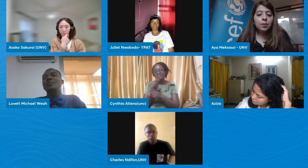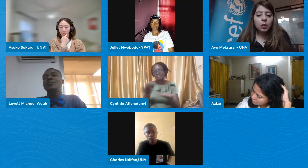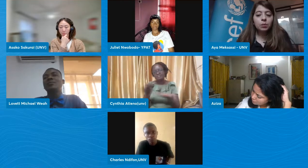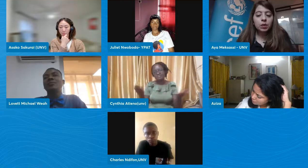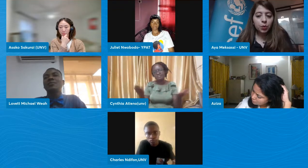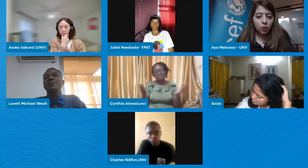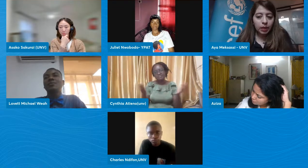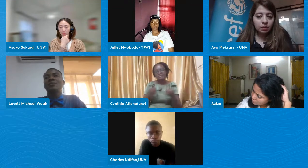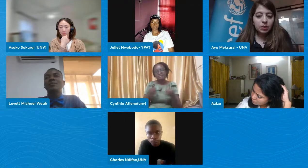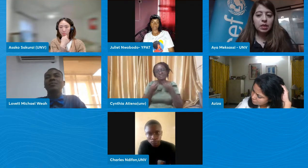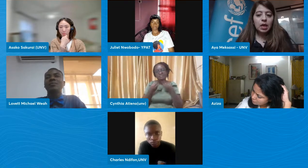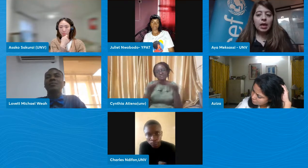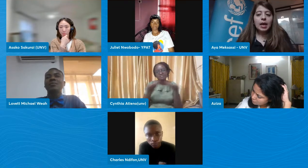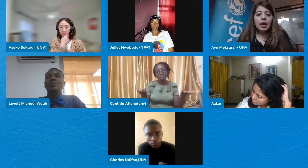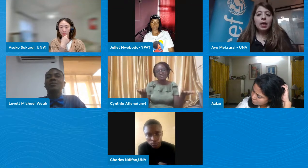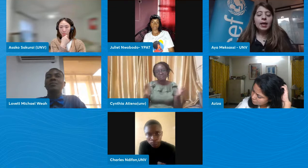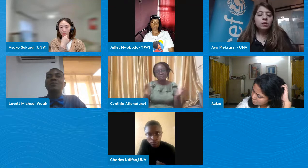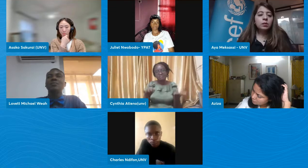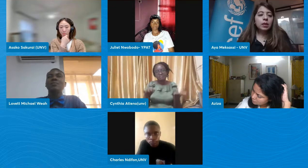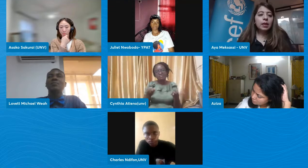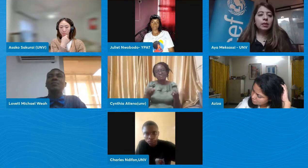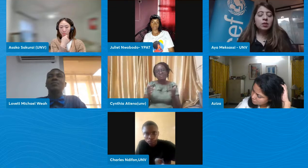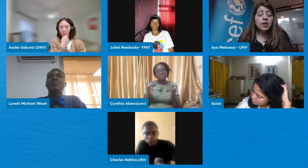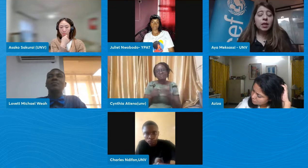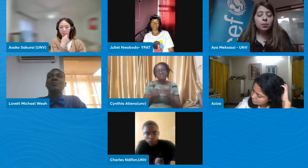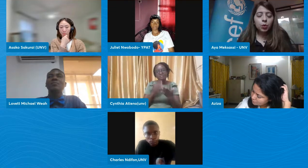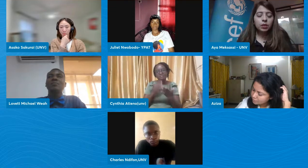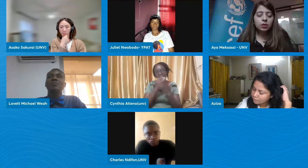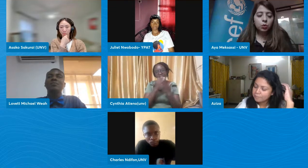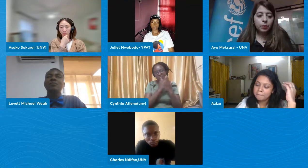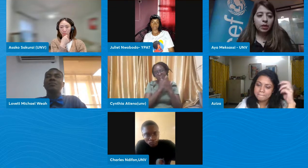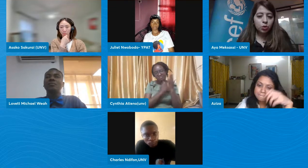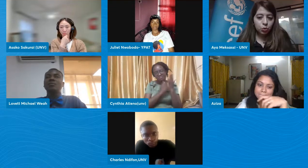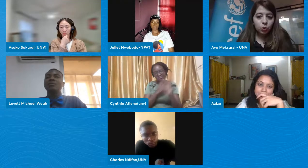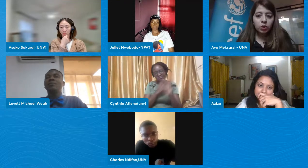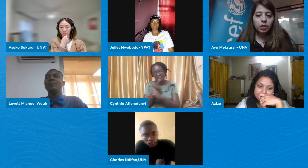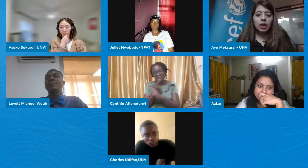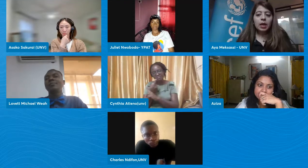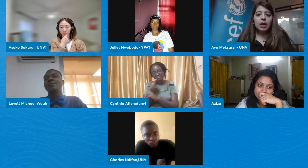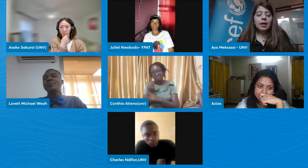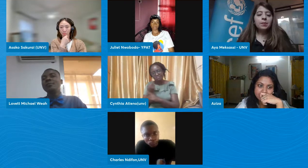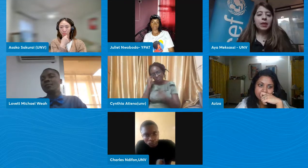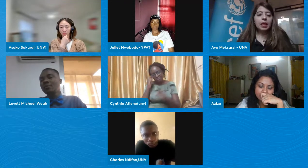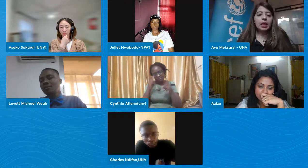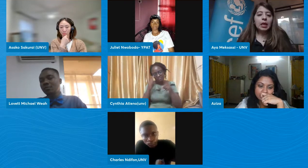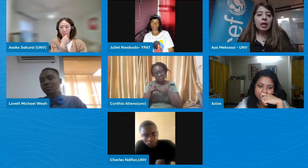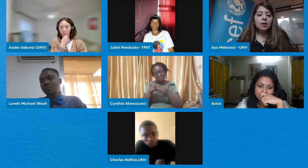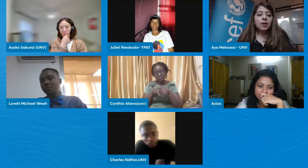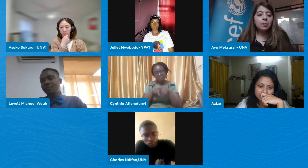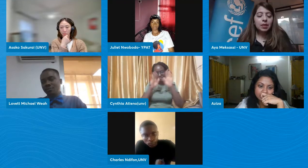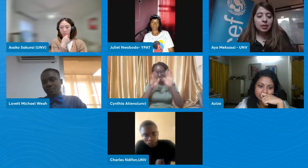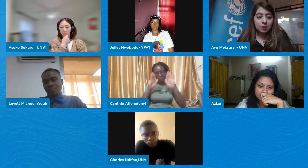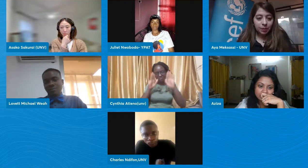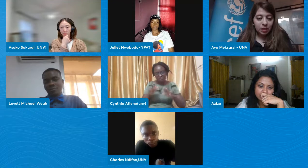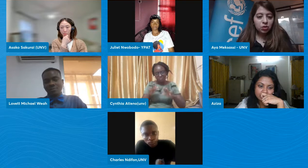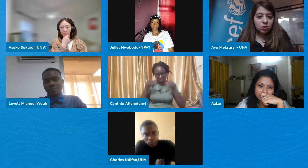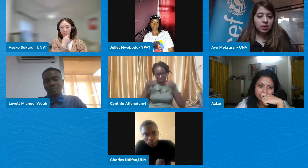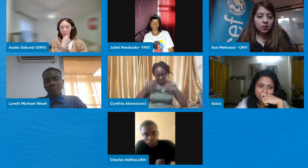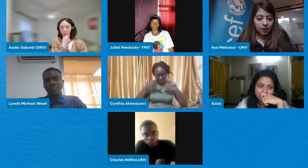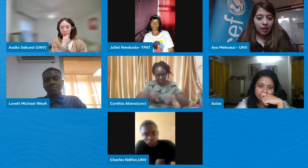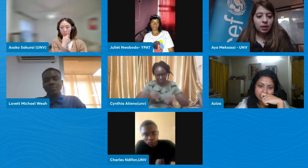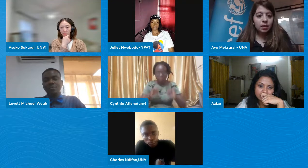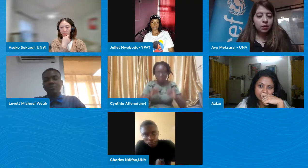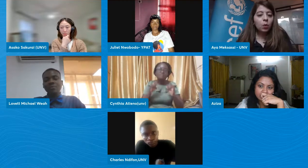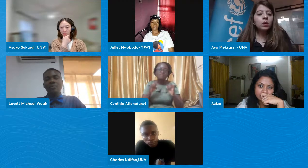the empowerment programs. And it's very important to make sure their participation